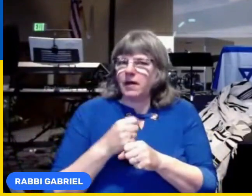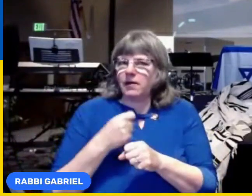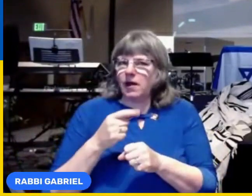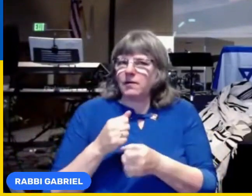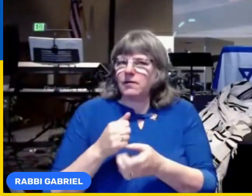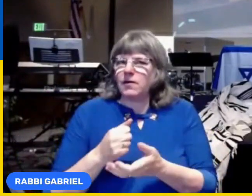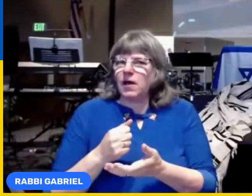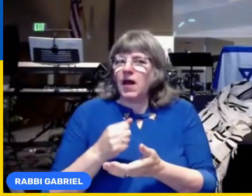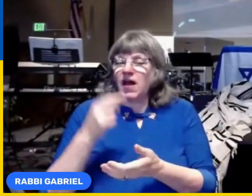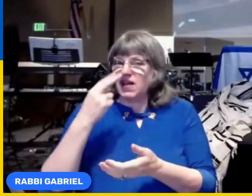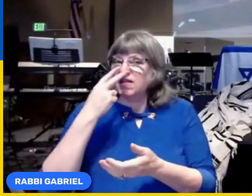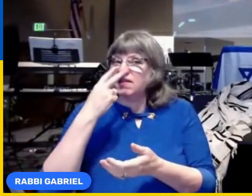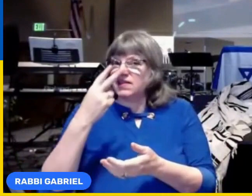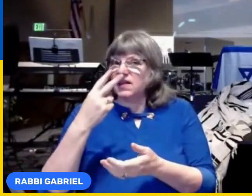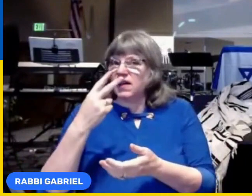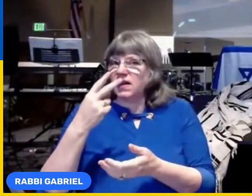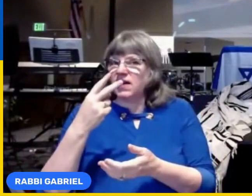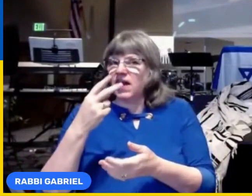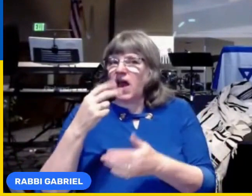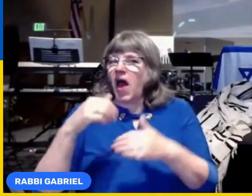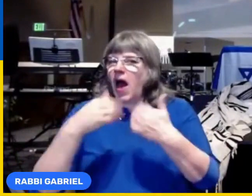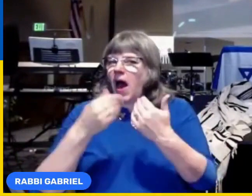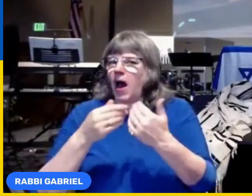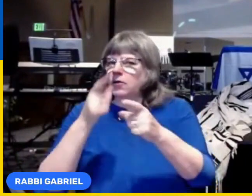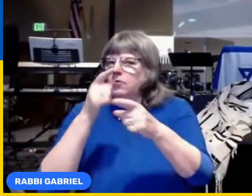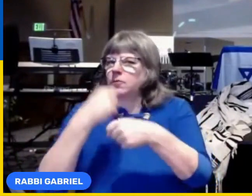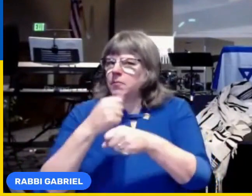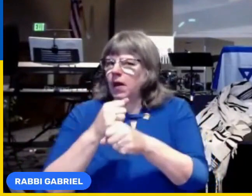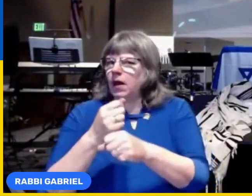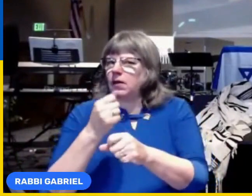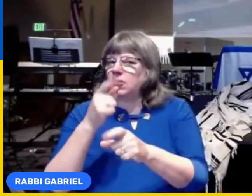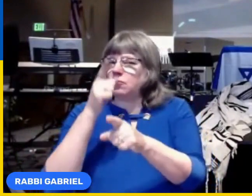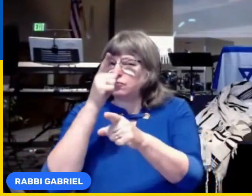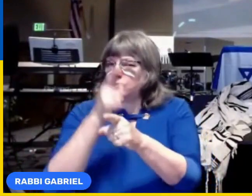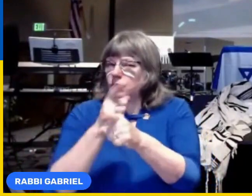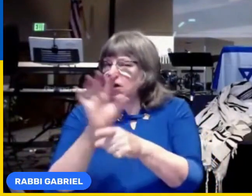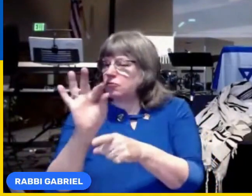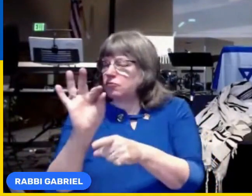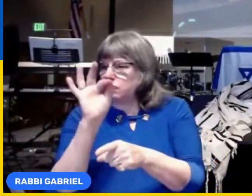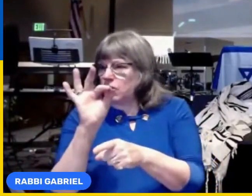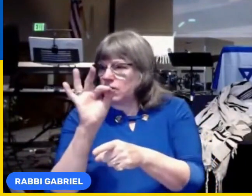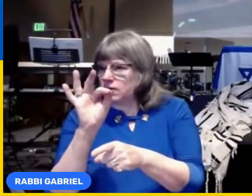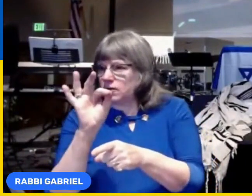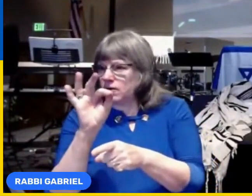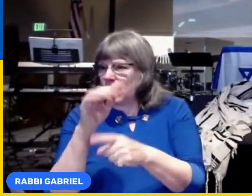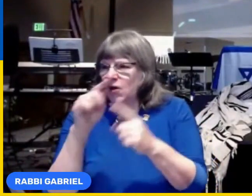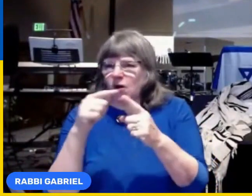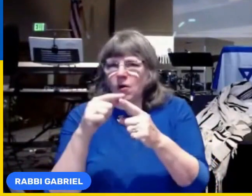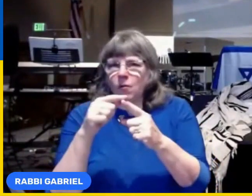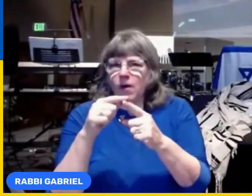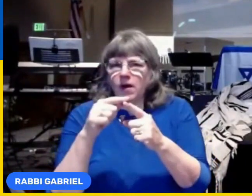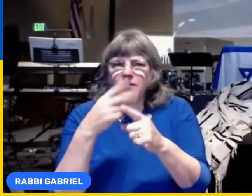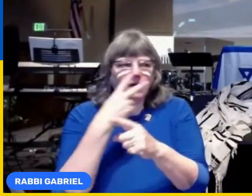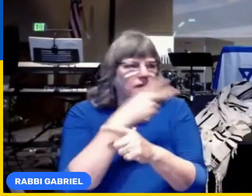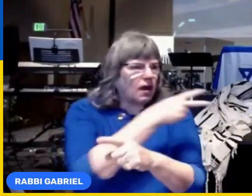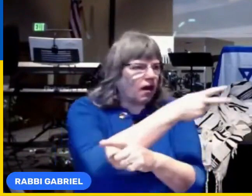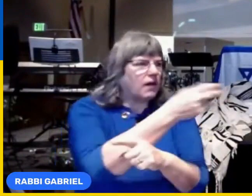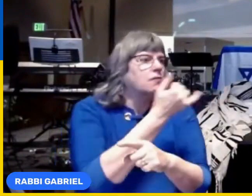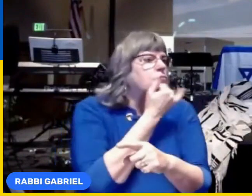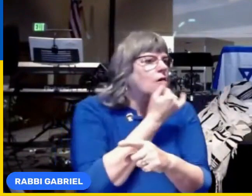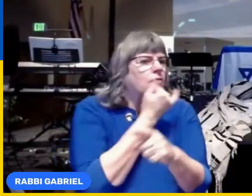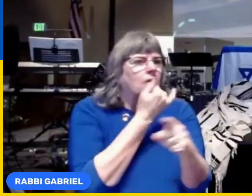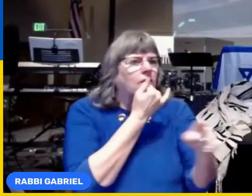choices over all the insanity of this world's natural wrong